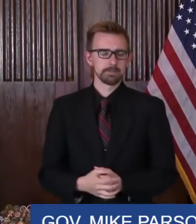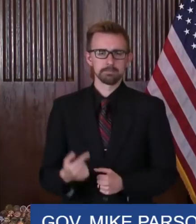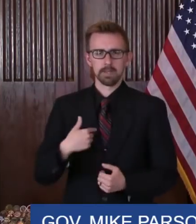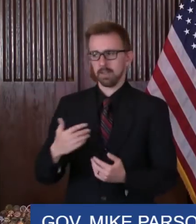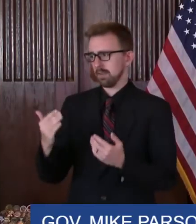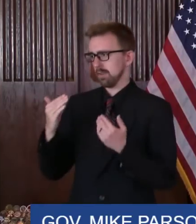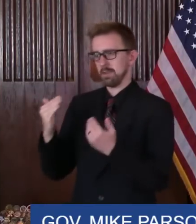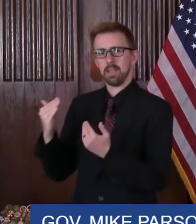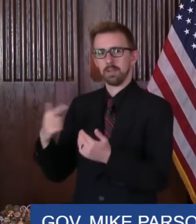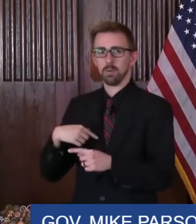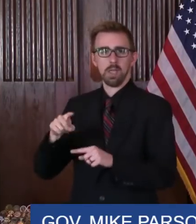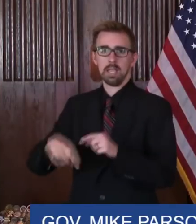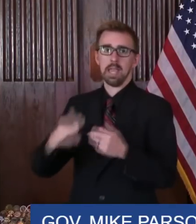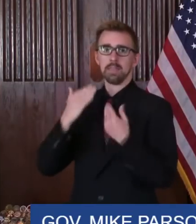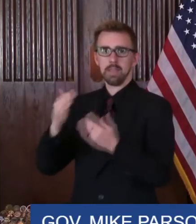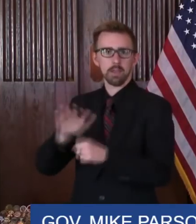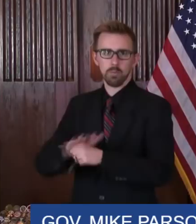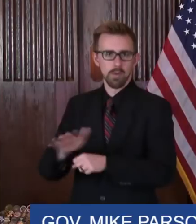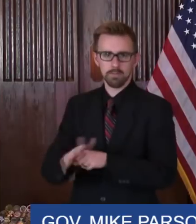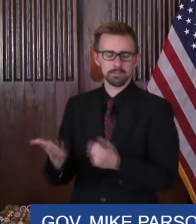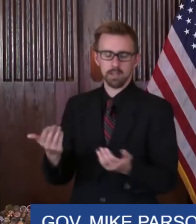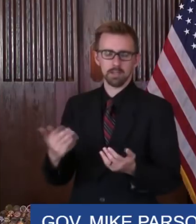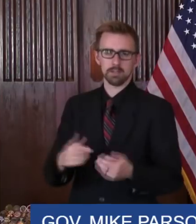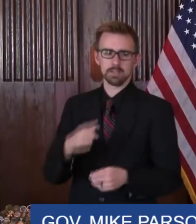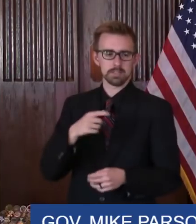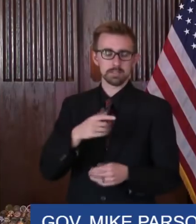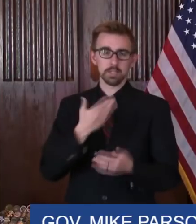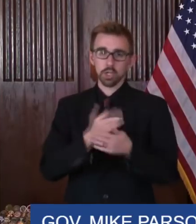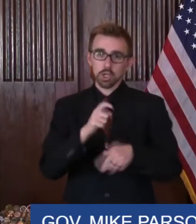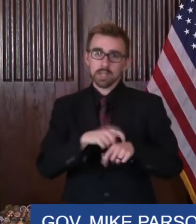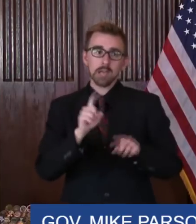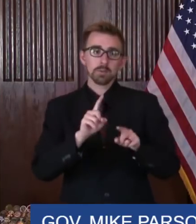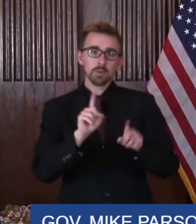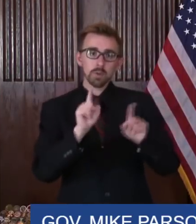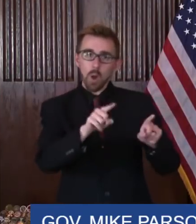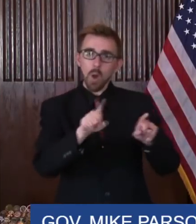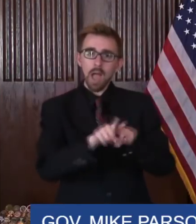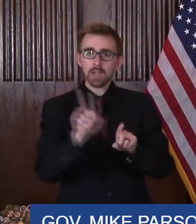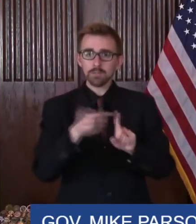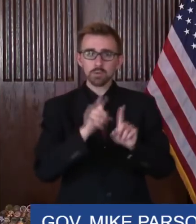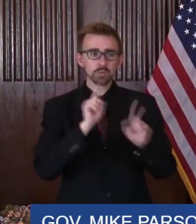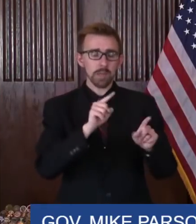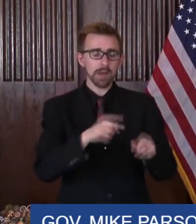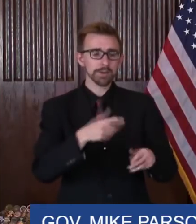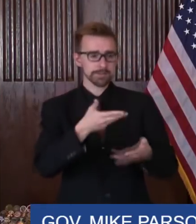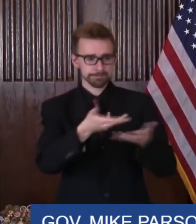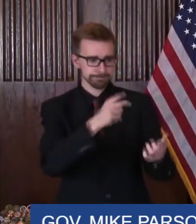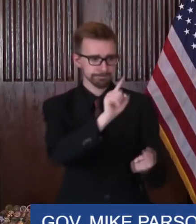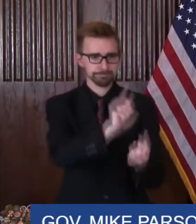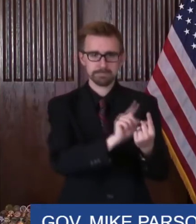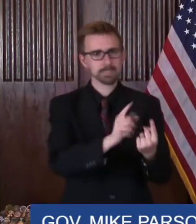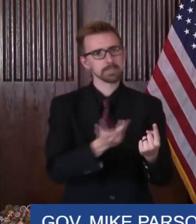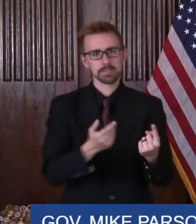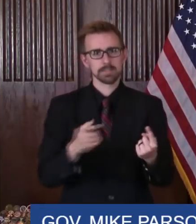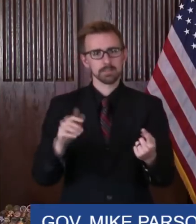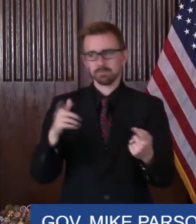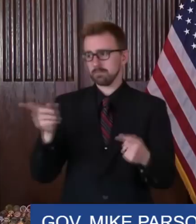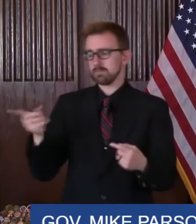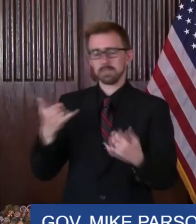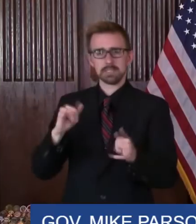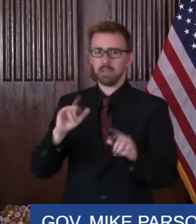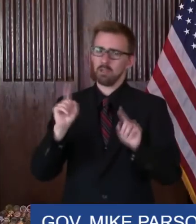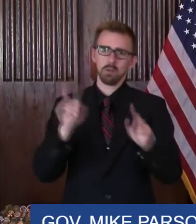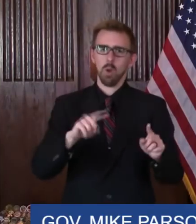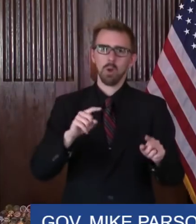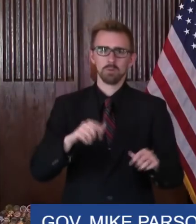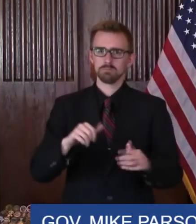enough for going out there doing what you're doing. It's not a good time for anybody to have to go out there as first responders, but never once has anybody faltered, and I'll say that again.